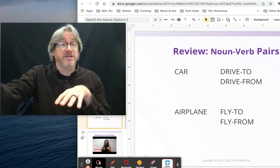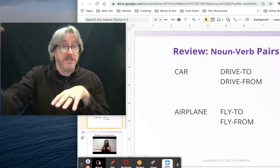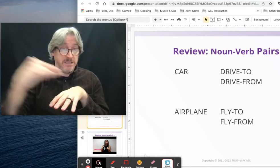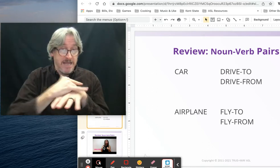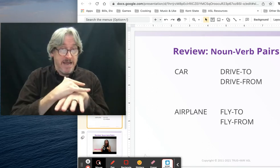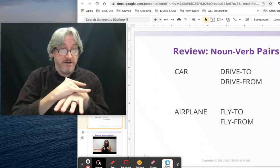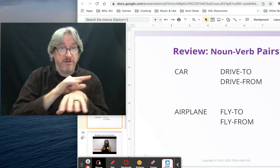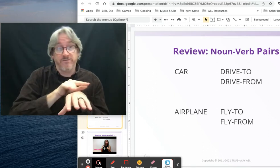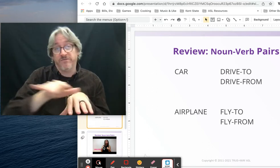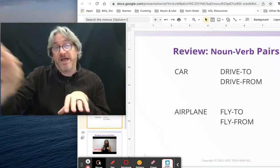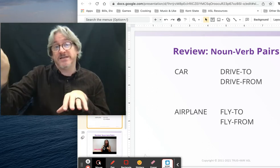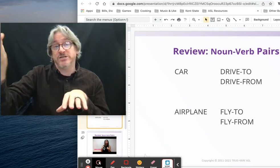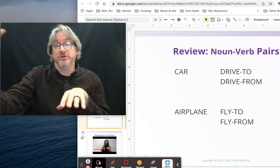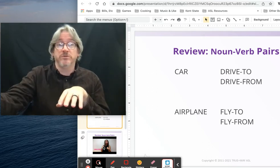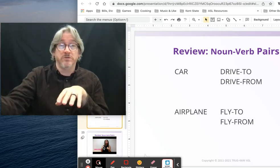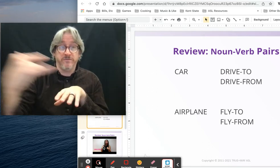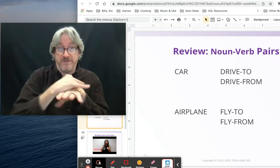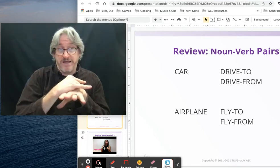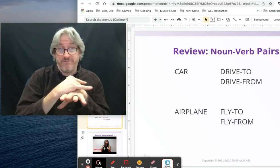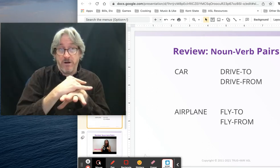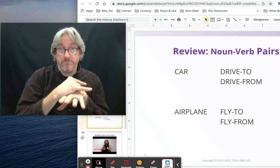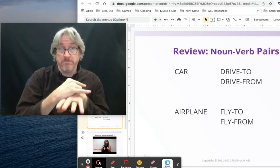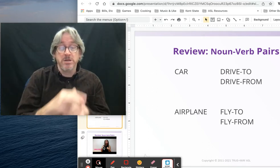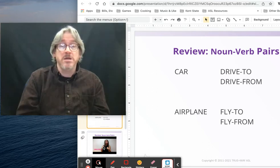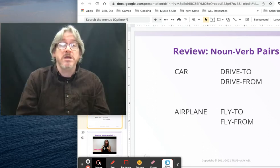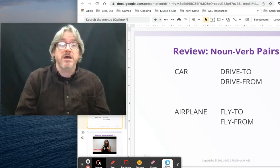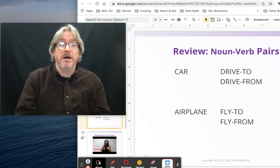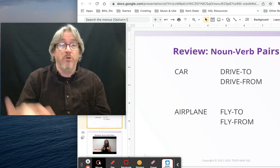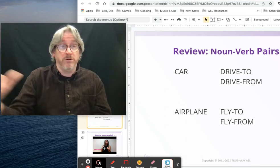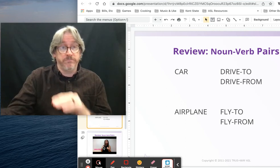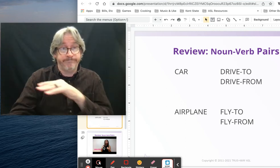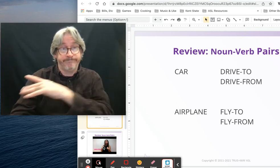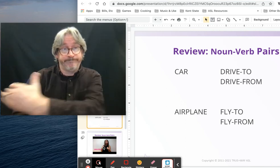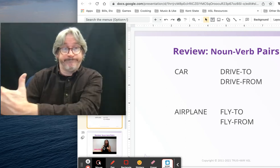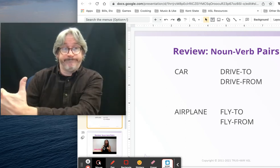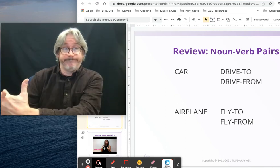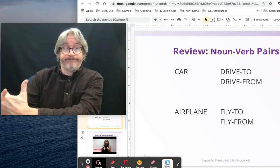off, land, fly to, fly from, or